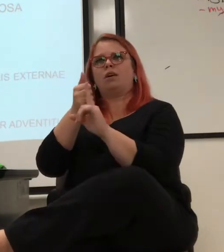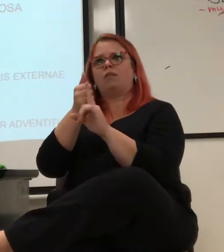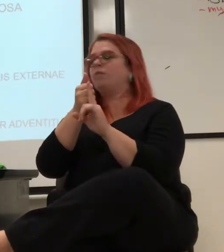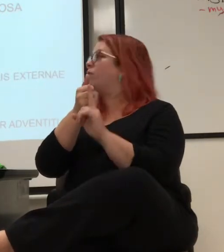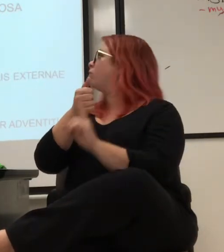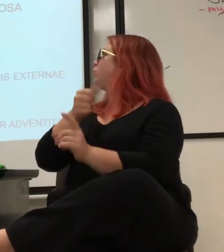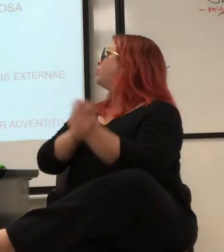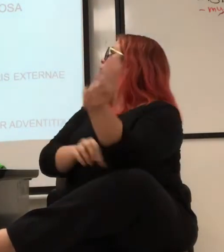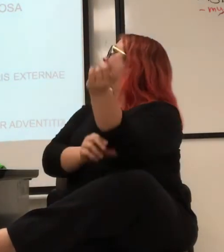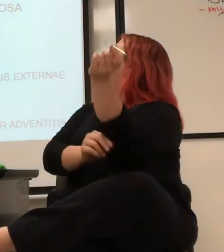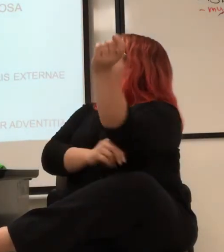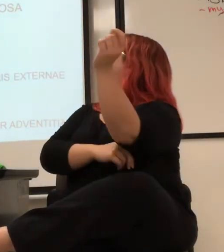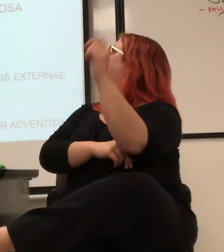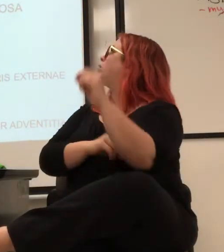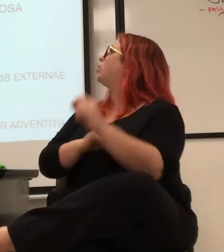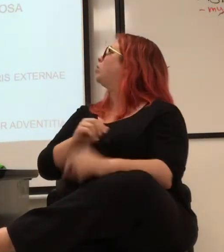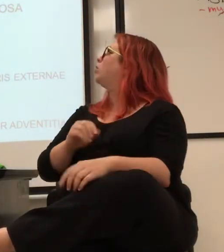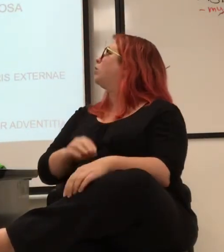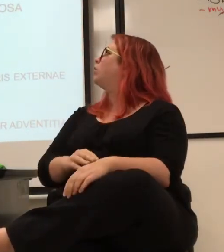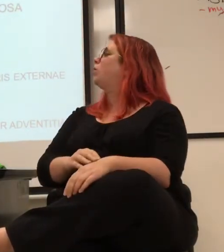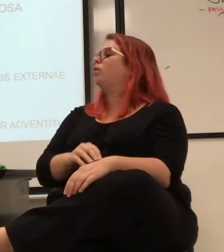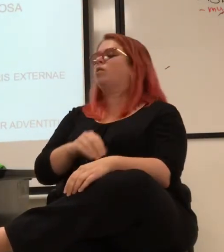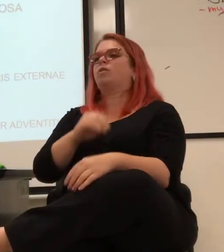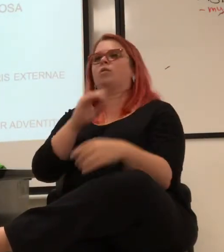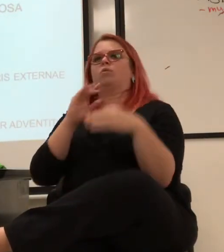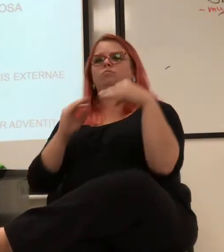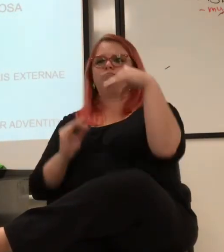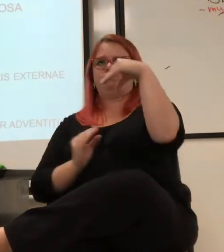finger-like shaped villi.